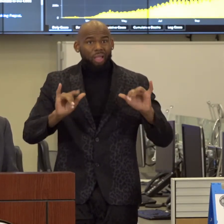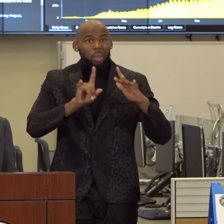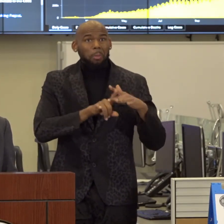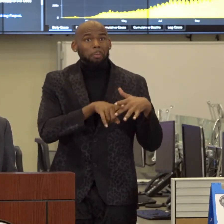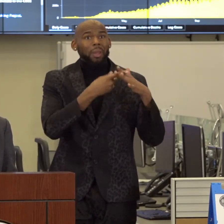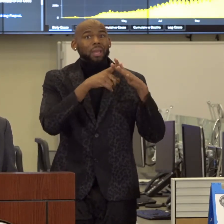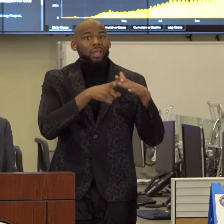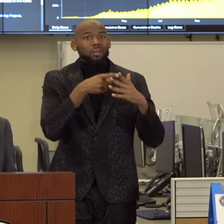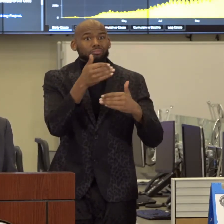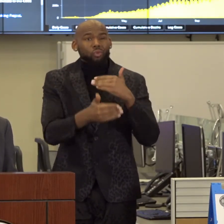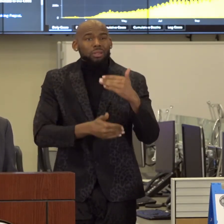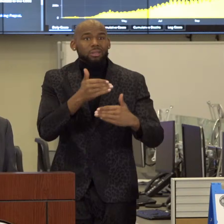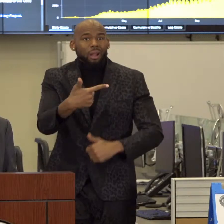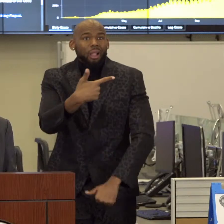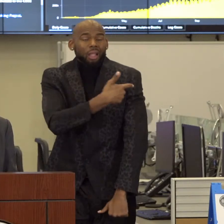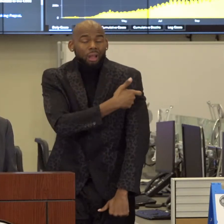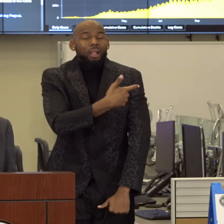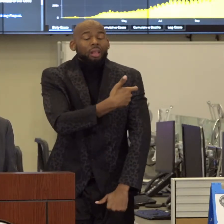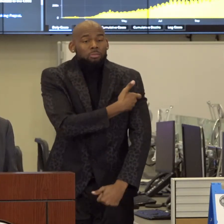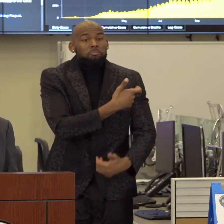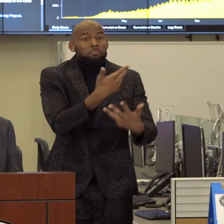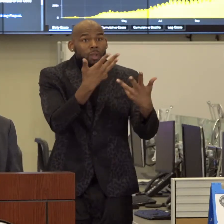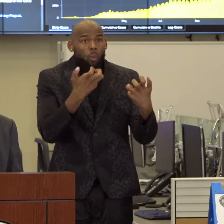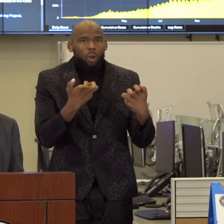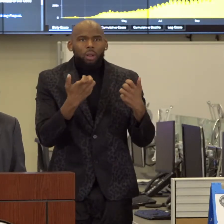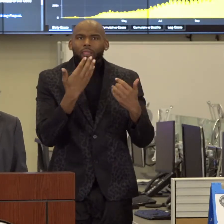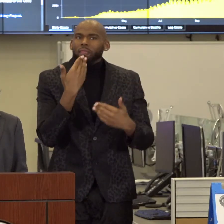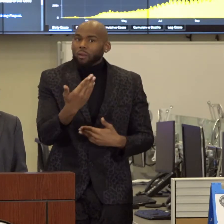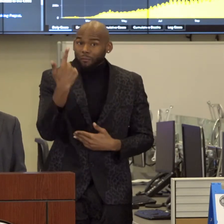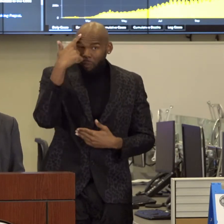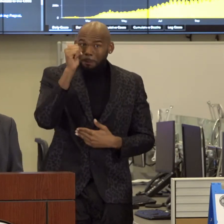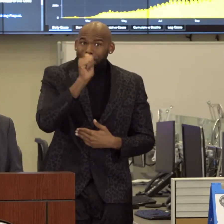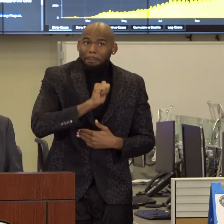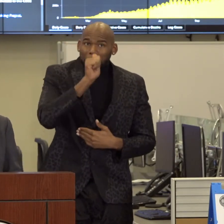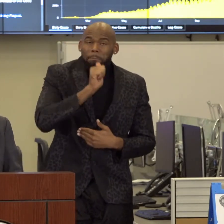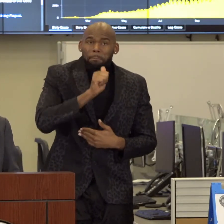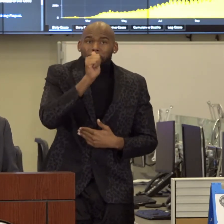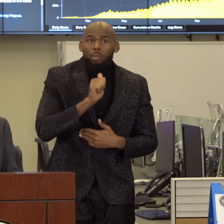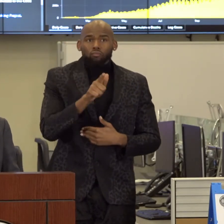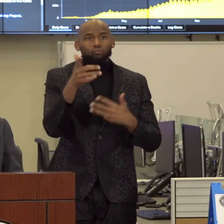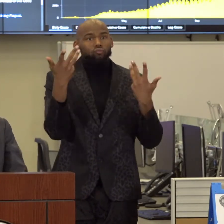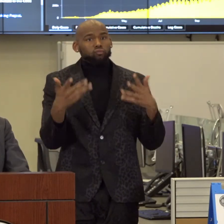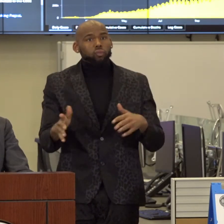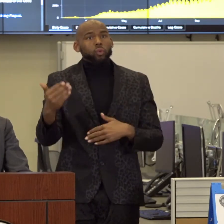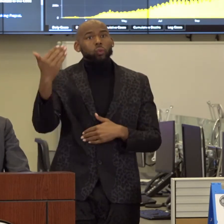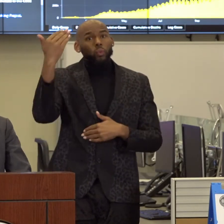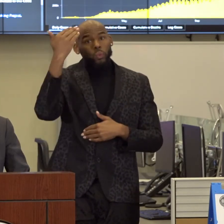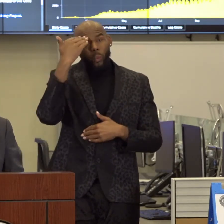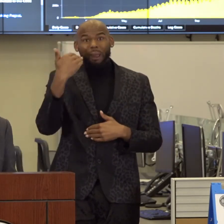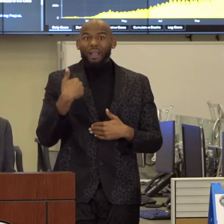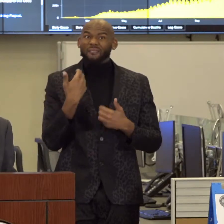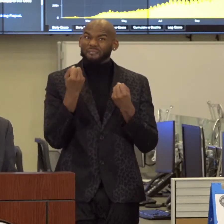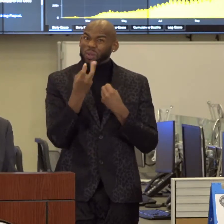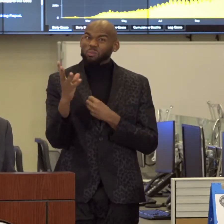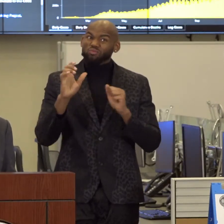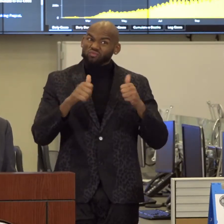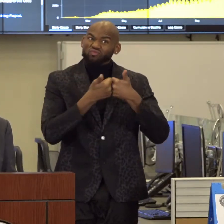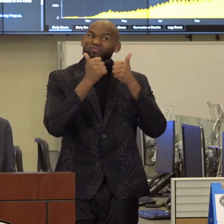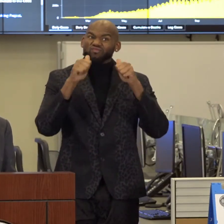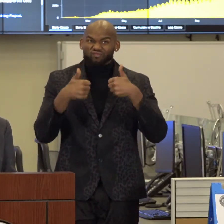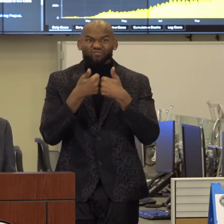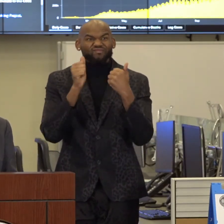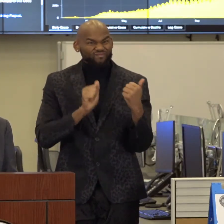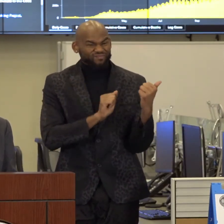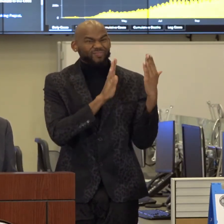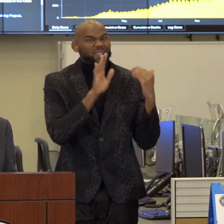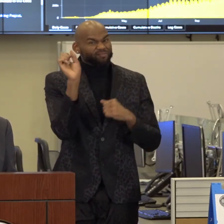our vaccination process, and so I want to thank everyone for their patience. As you well know, we have encountered a few challenges, as it were,